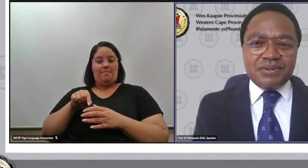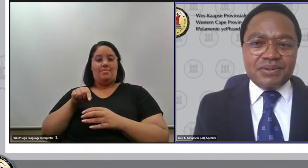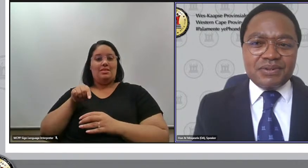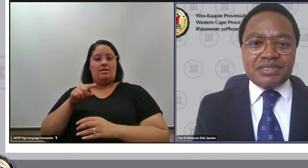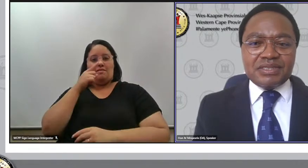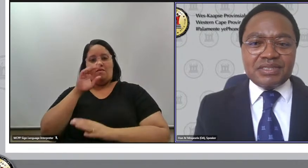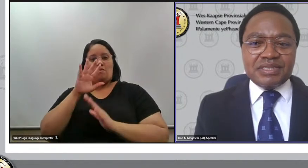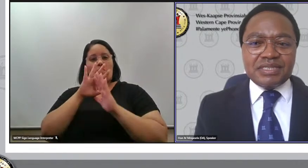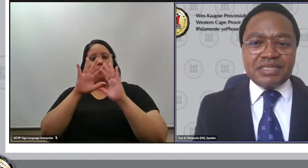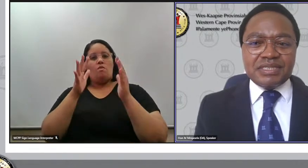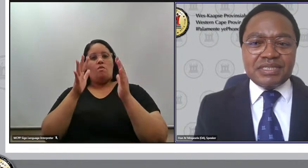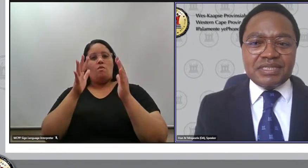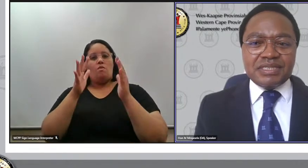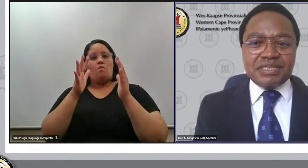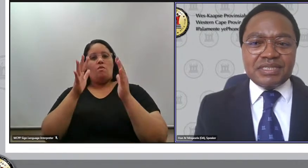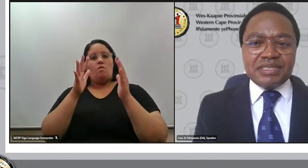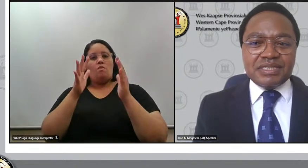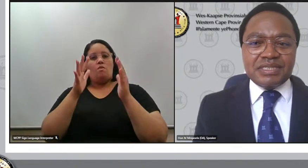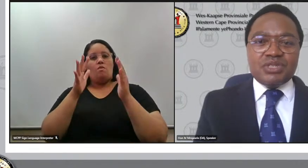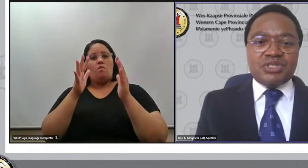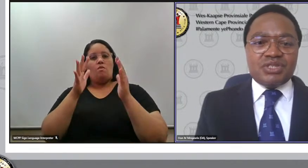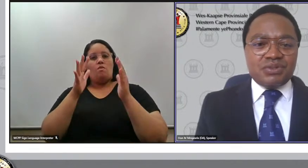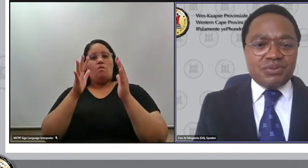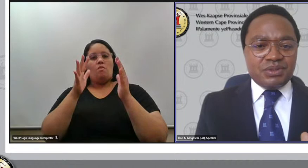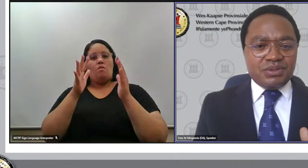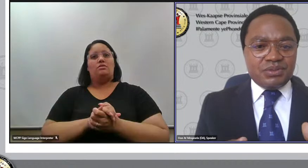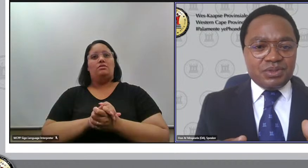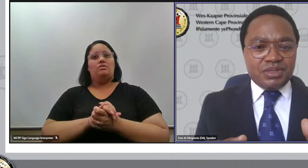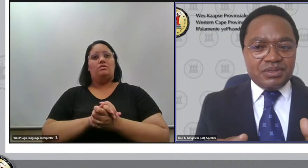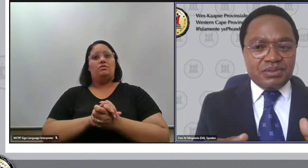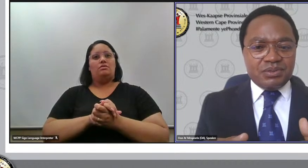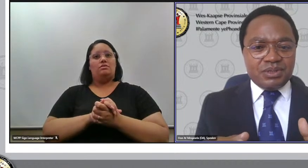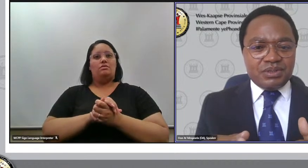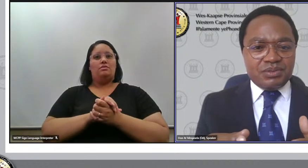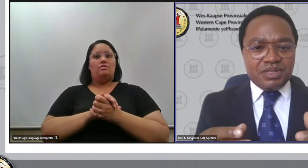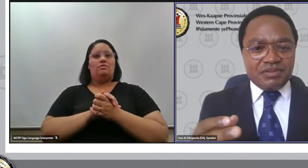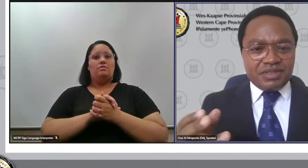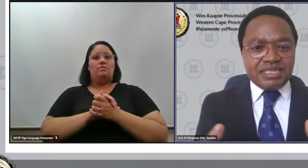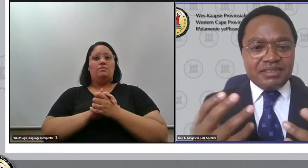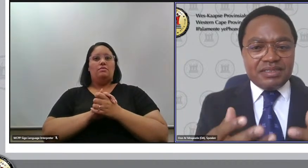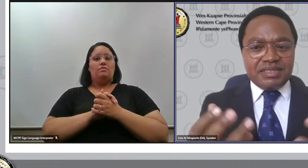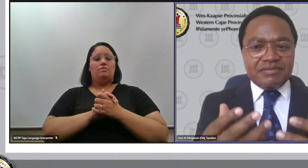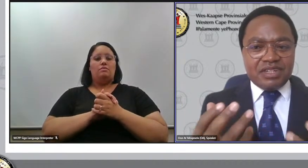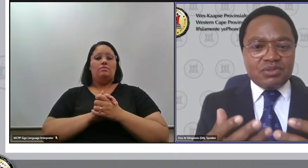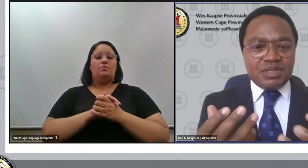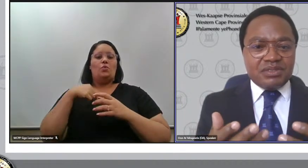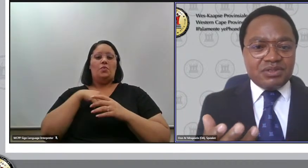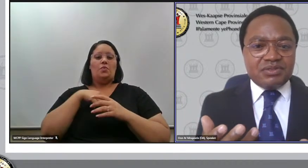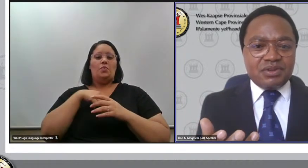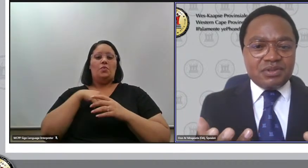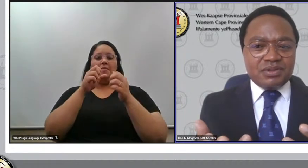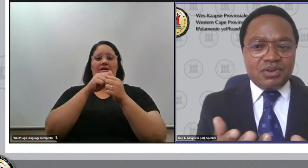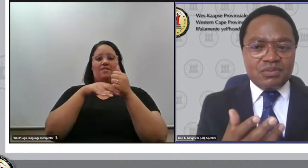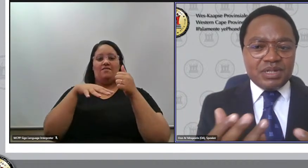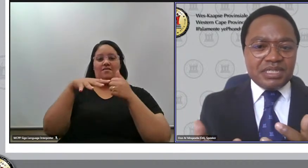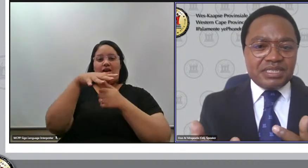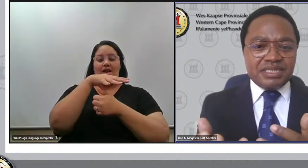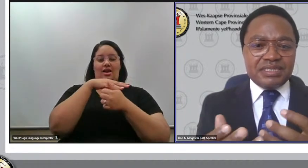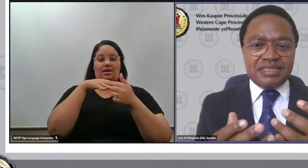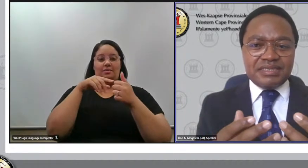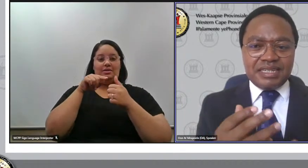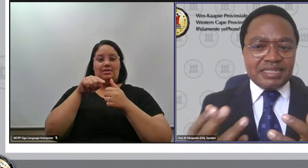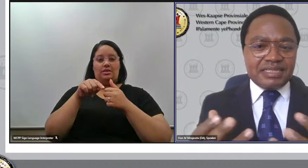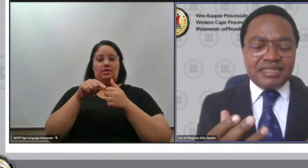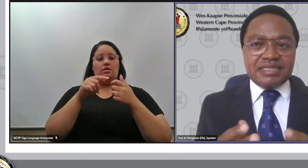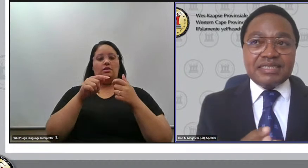the basis in which we have created an environment of